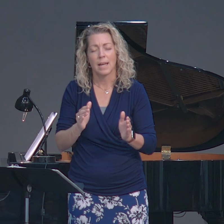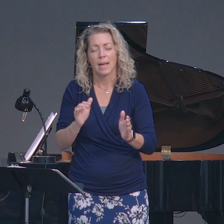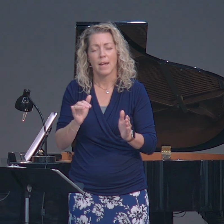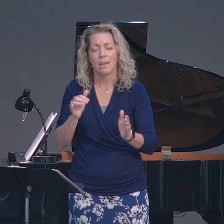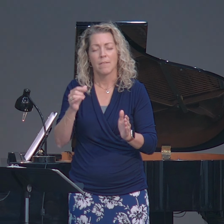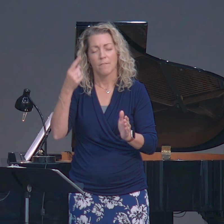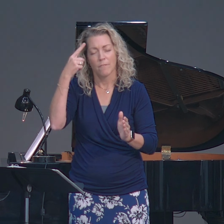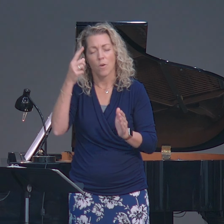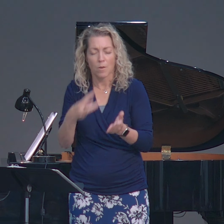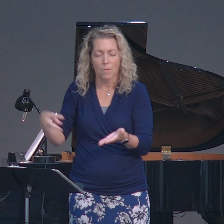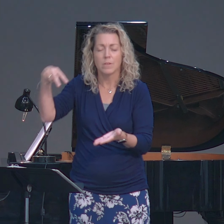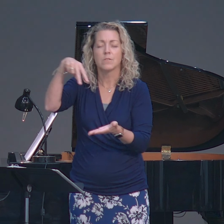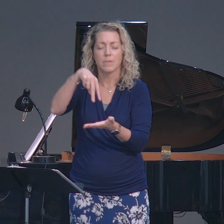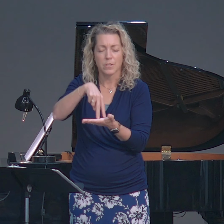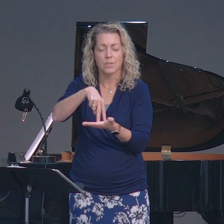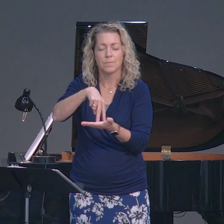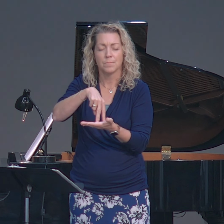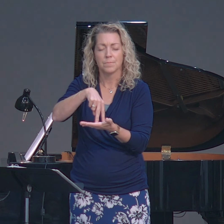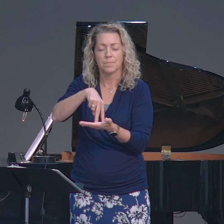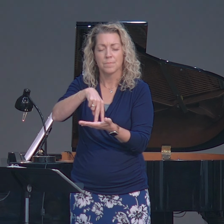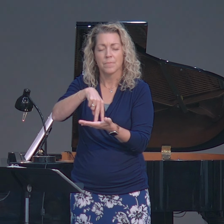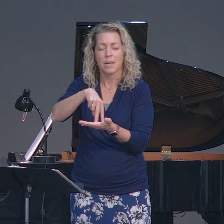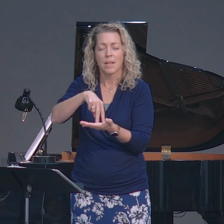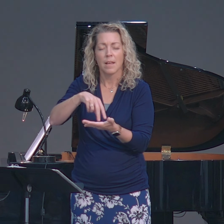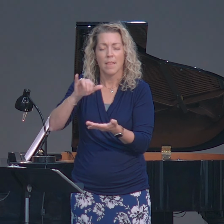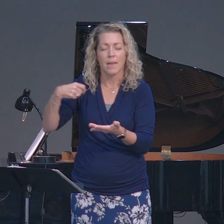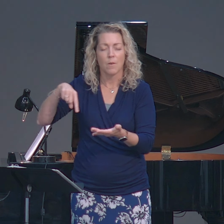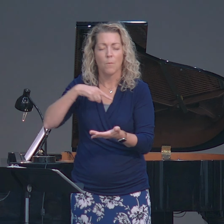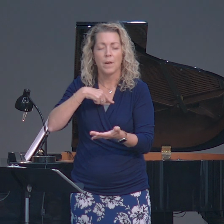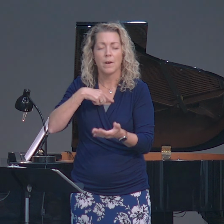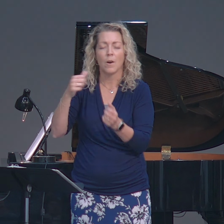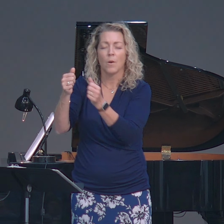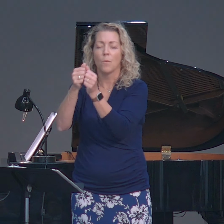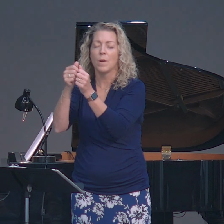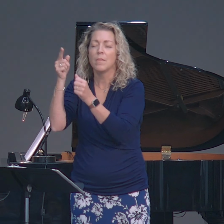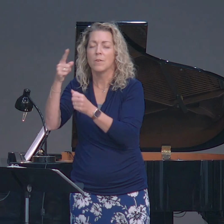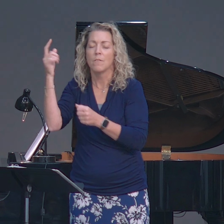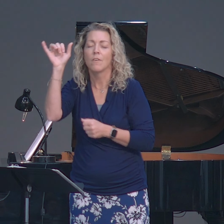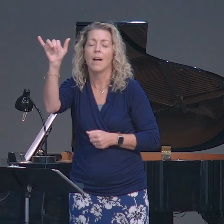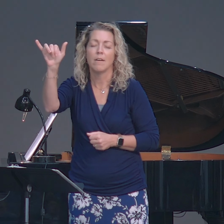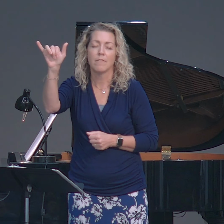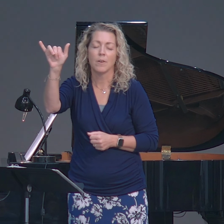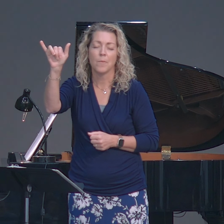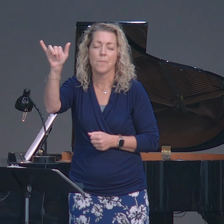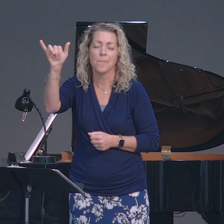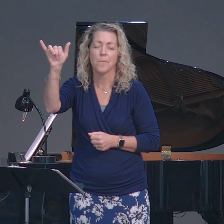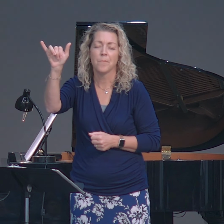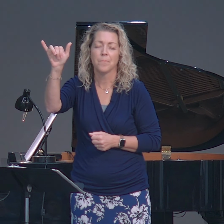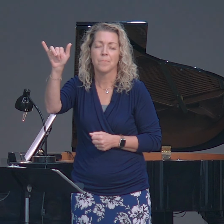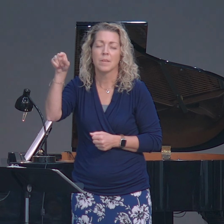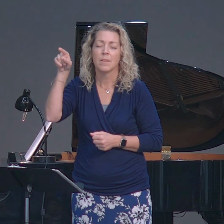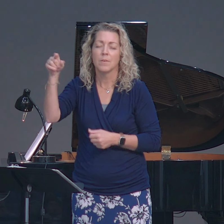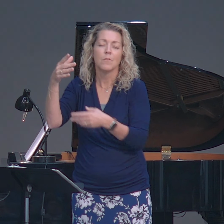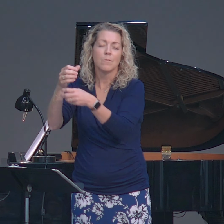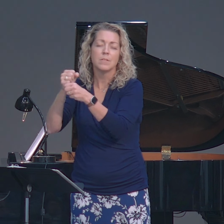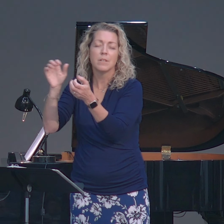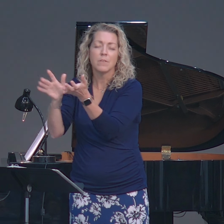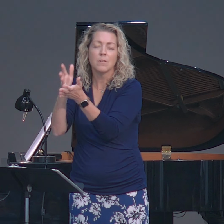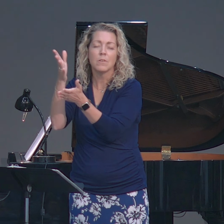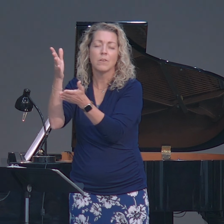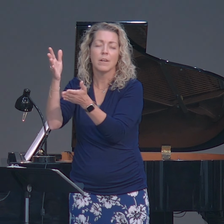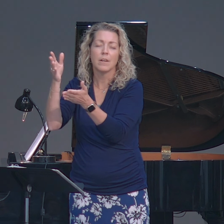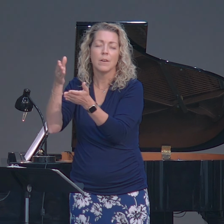resurrection to be with you forever in eternity for those who believe. We just pray, God, that we would glorify you in